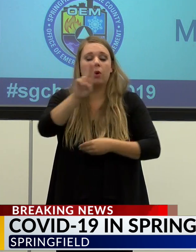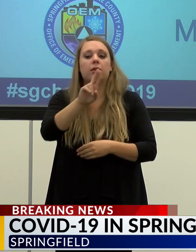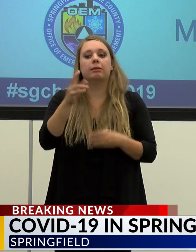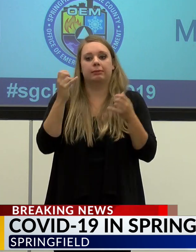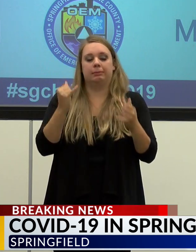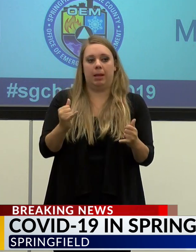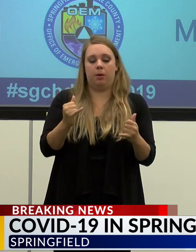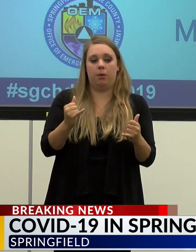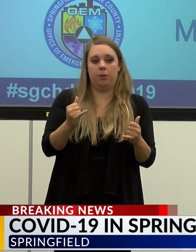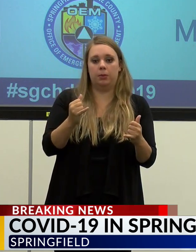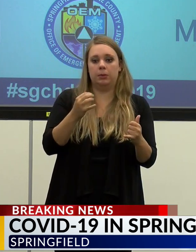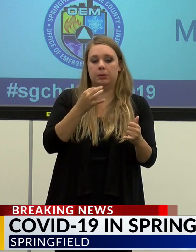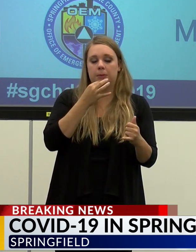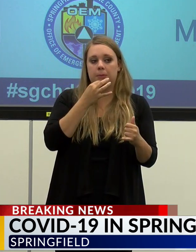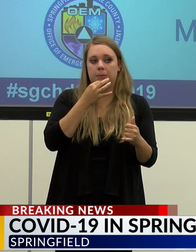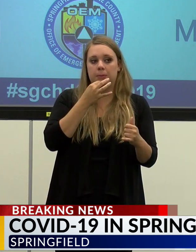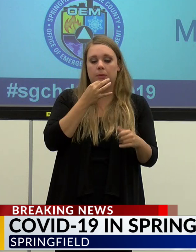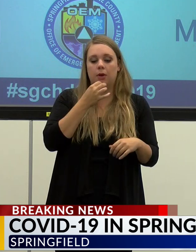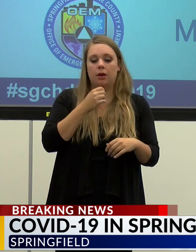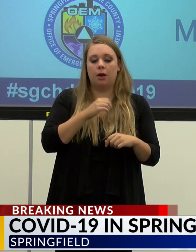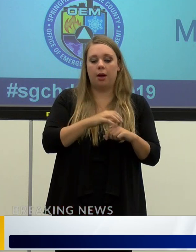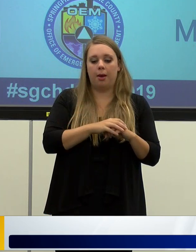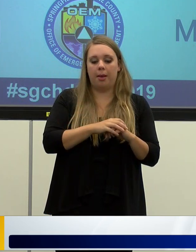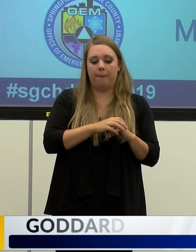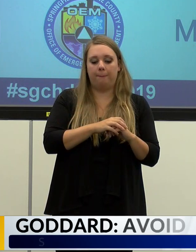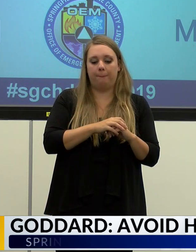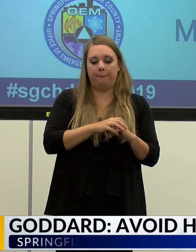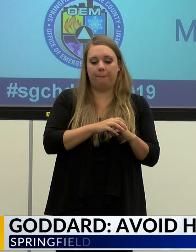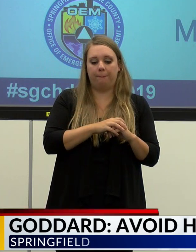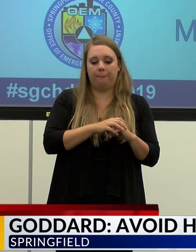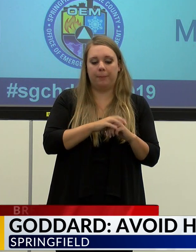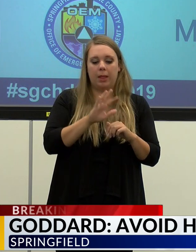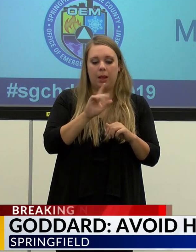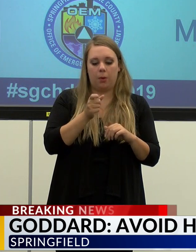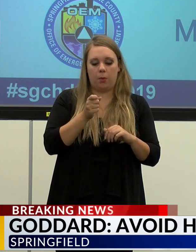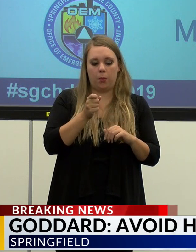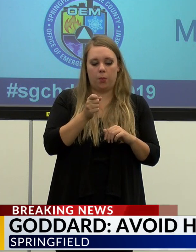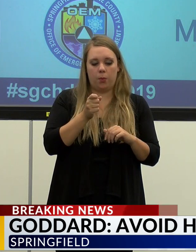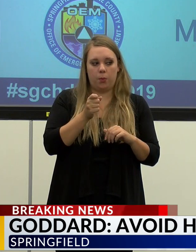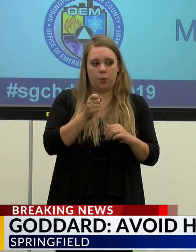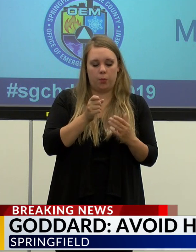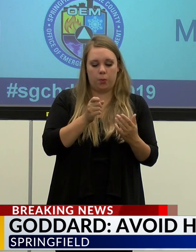a